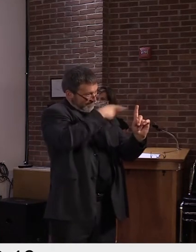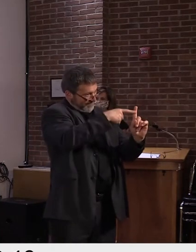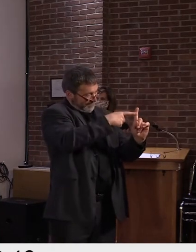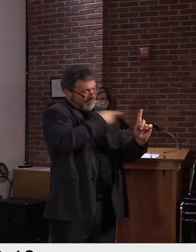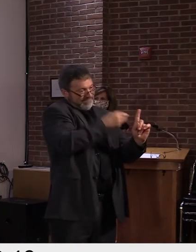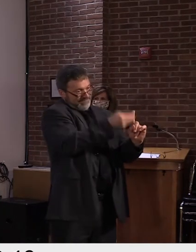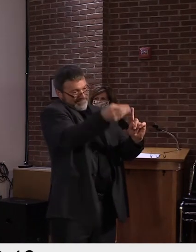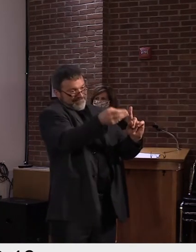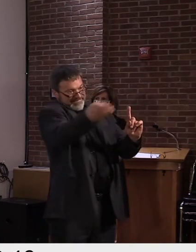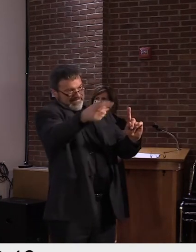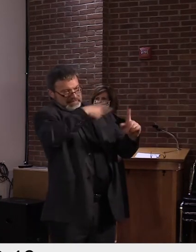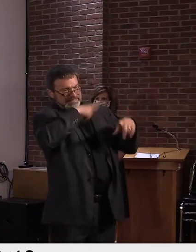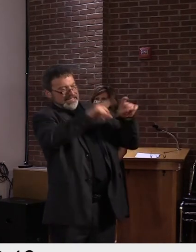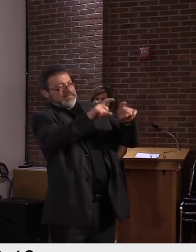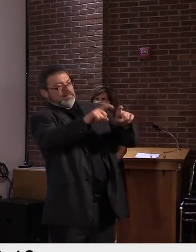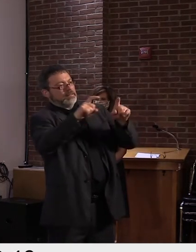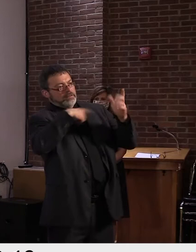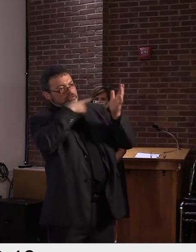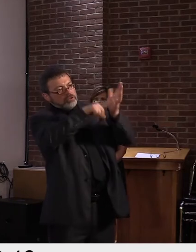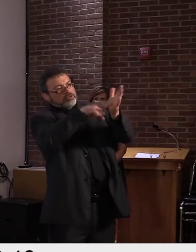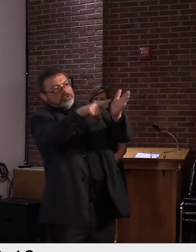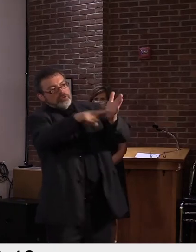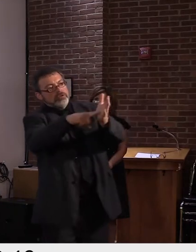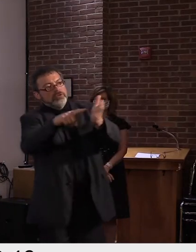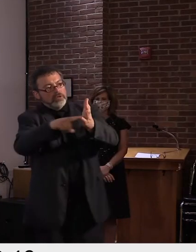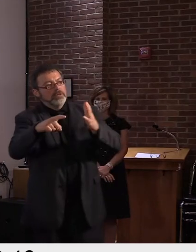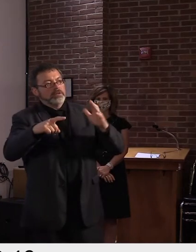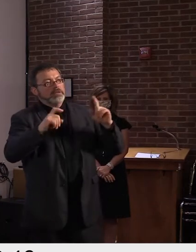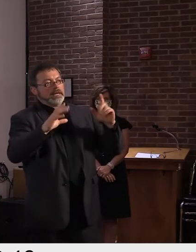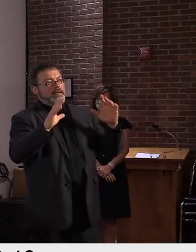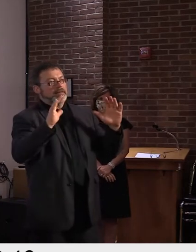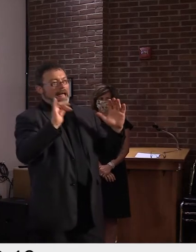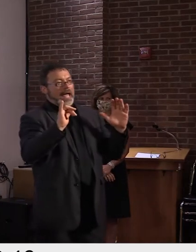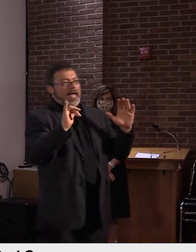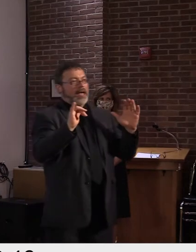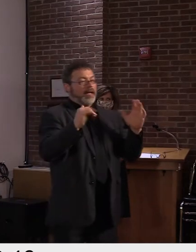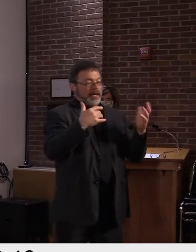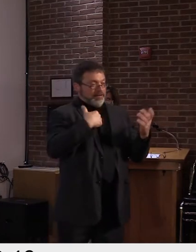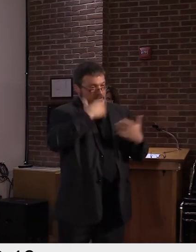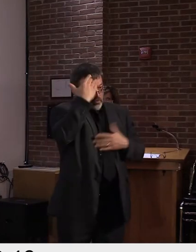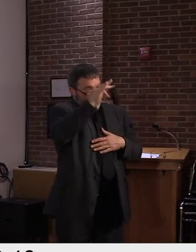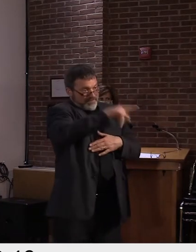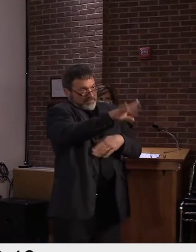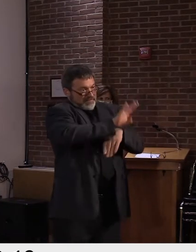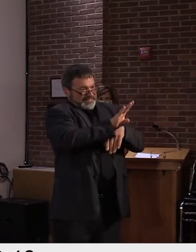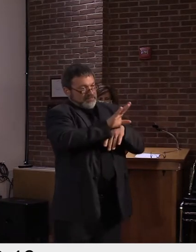and awaiting the word or if they're still operating.